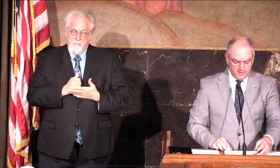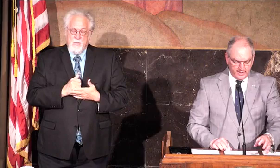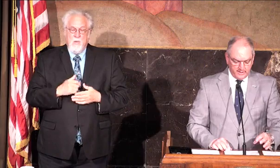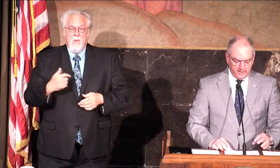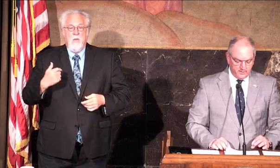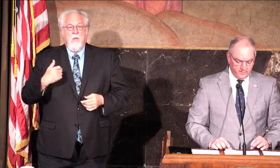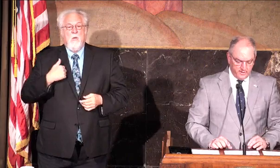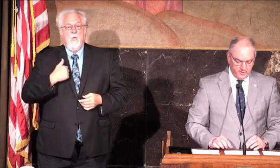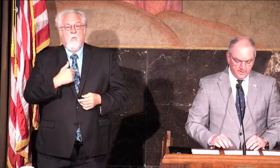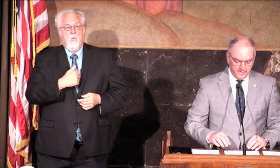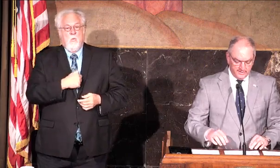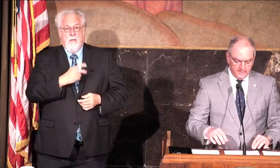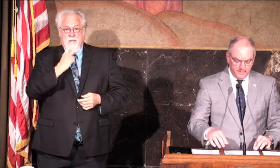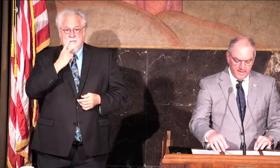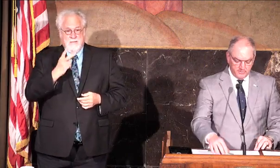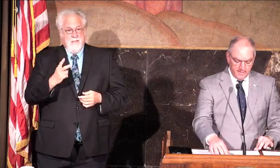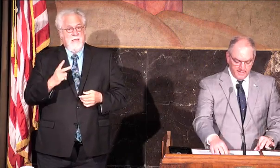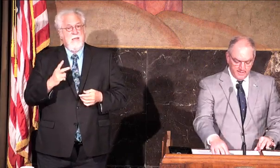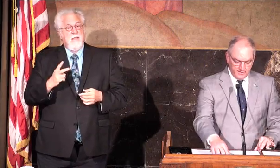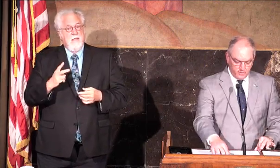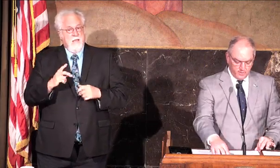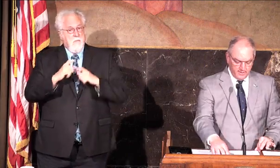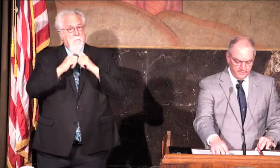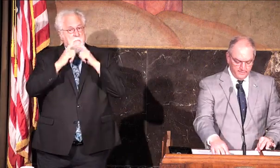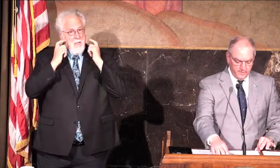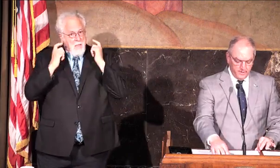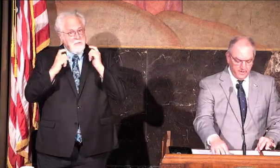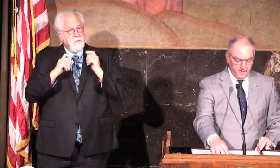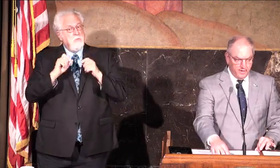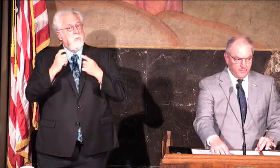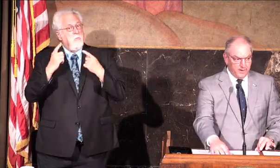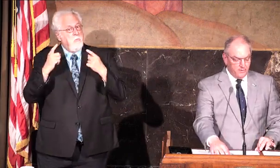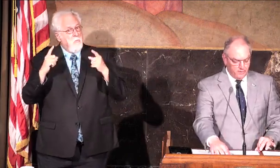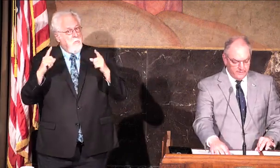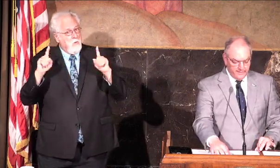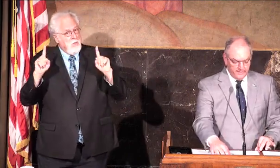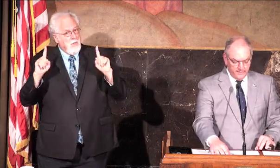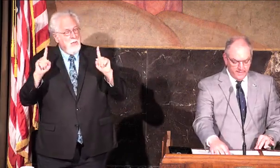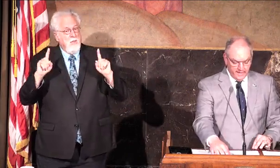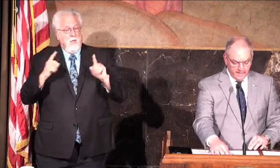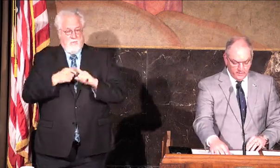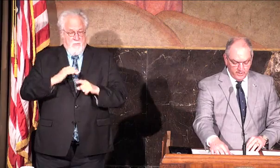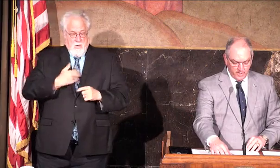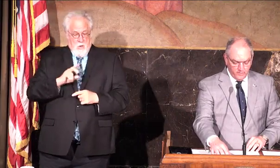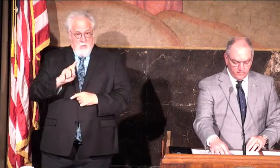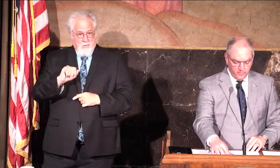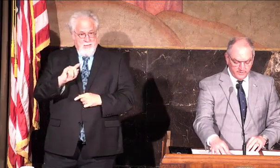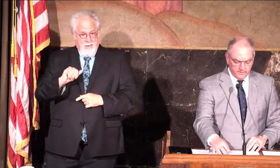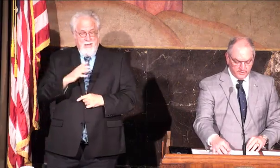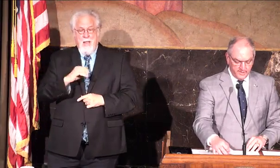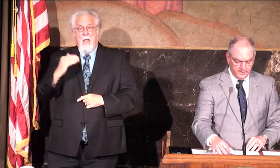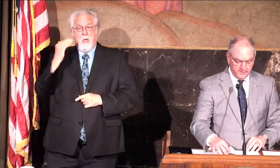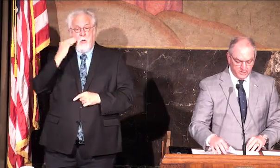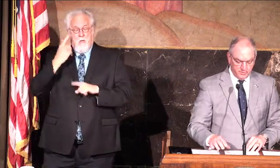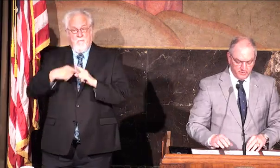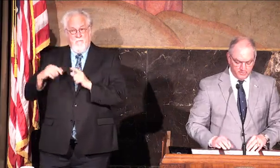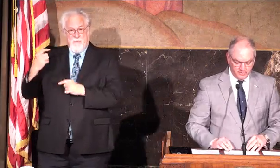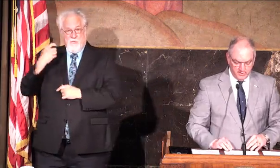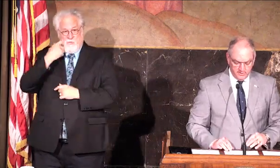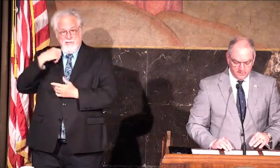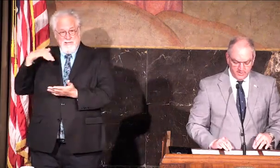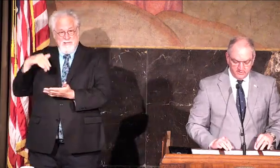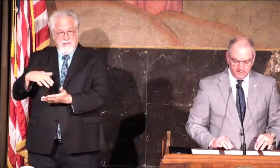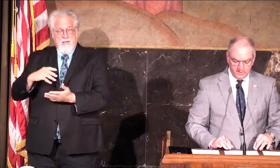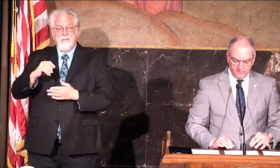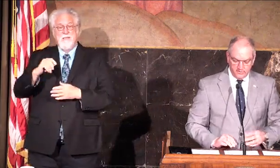We see early signs that the mask mandate is working by our own data, and we know from recent studies and experiences